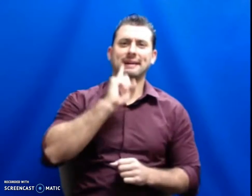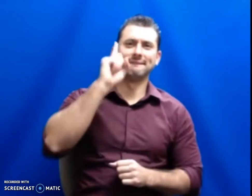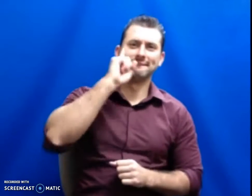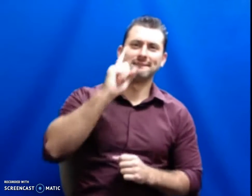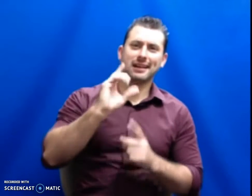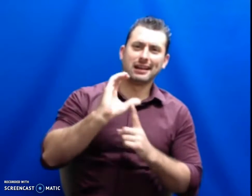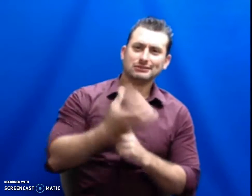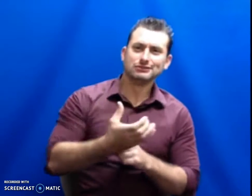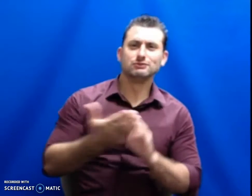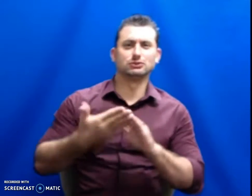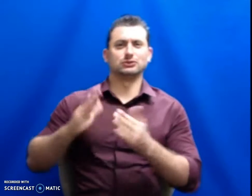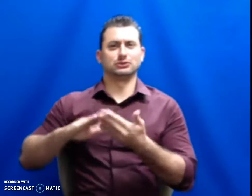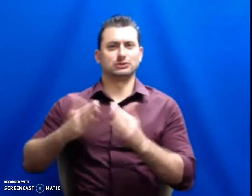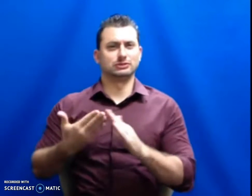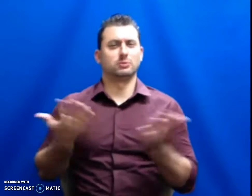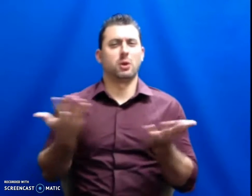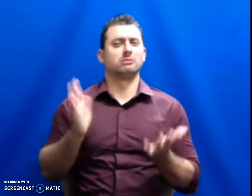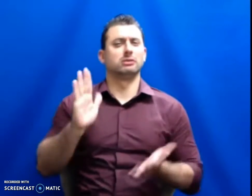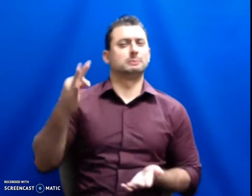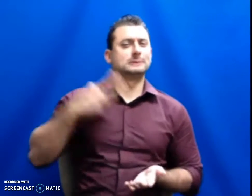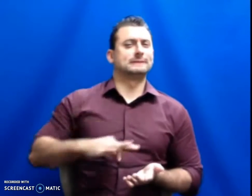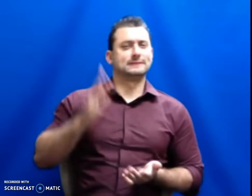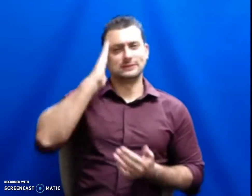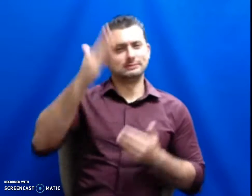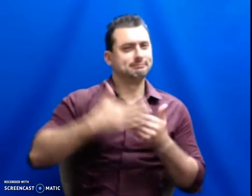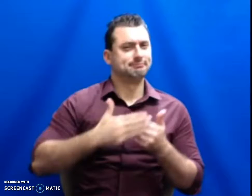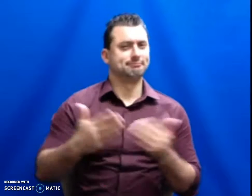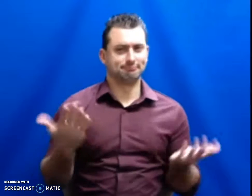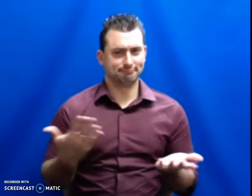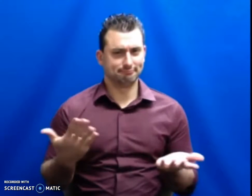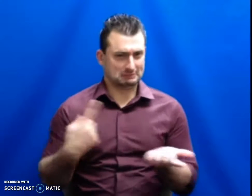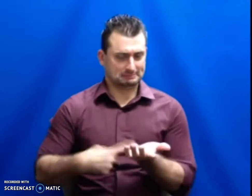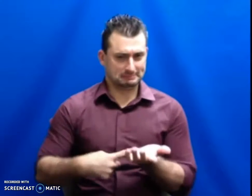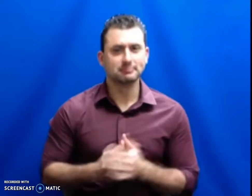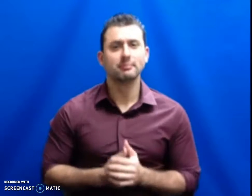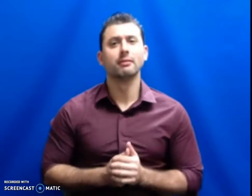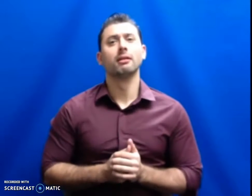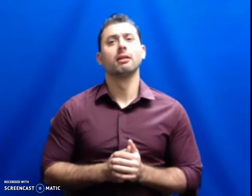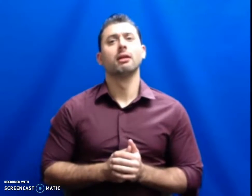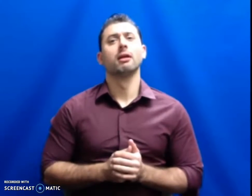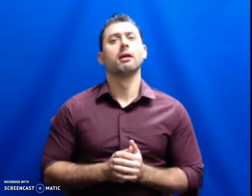I also want to discuss why it's important to take the class and join the community and the benefits that you can get from it in the future.